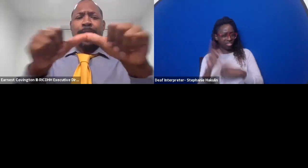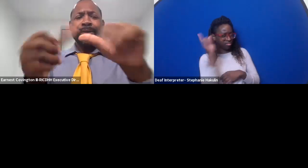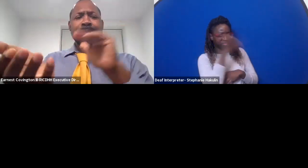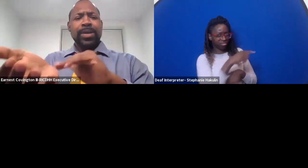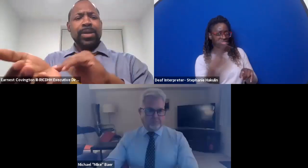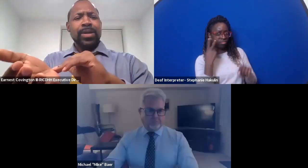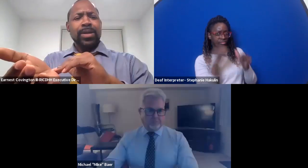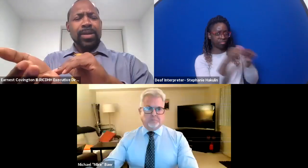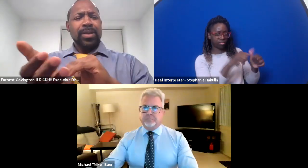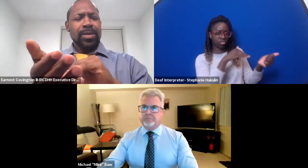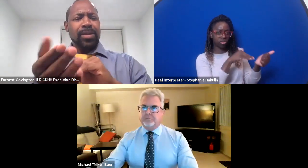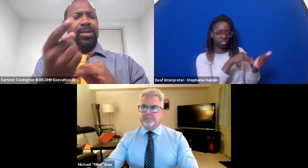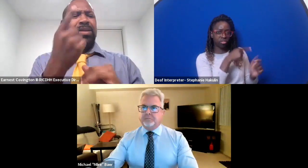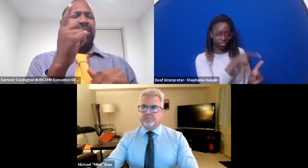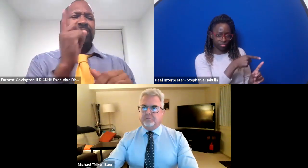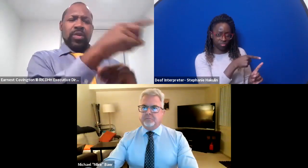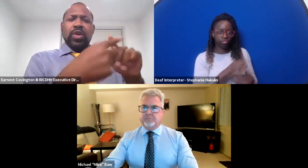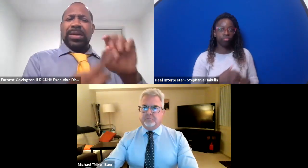who